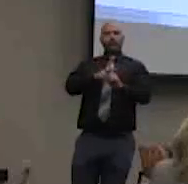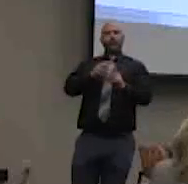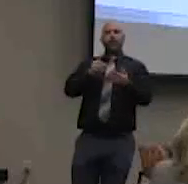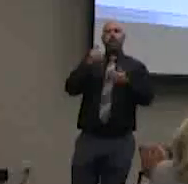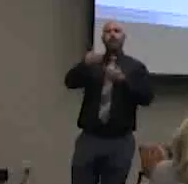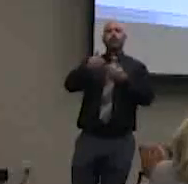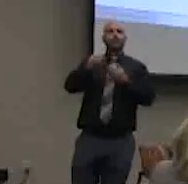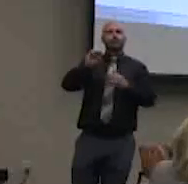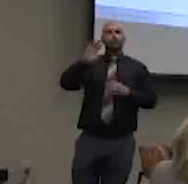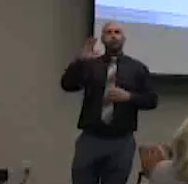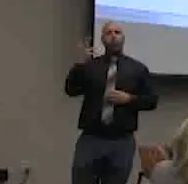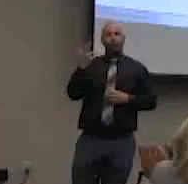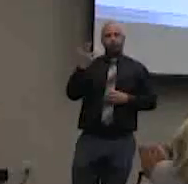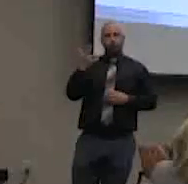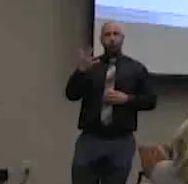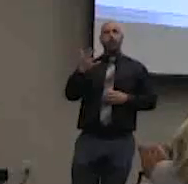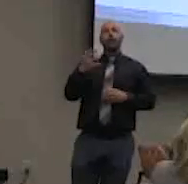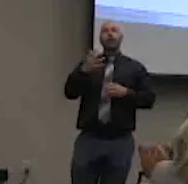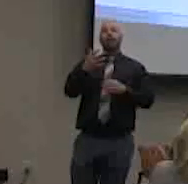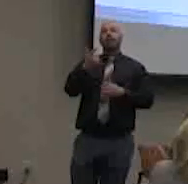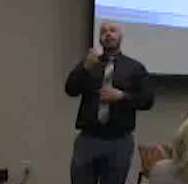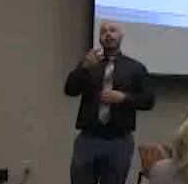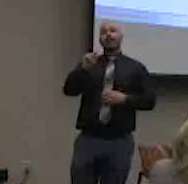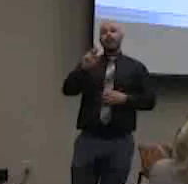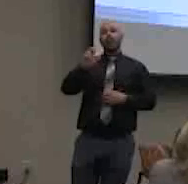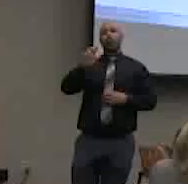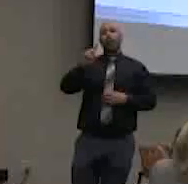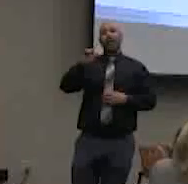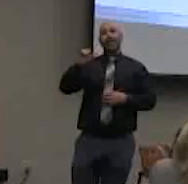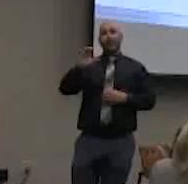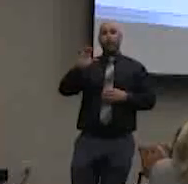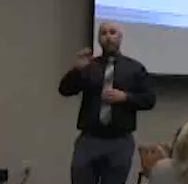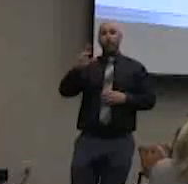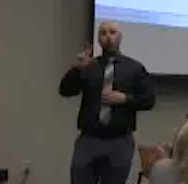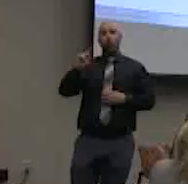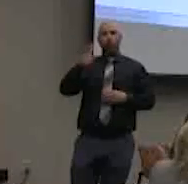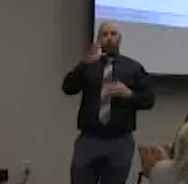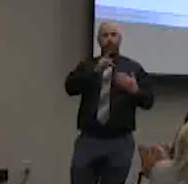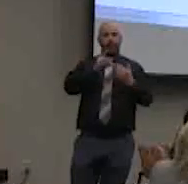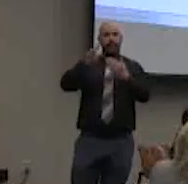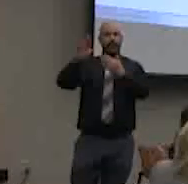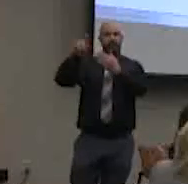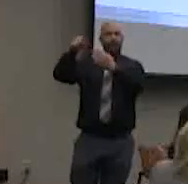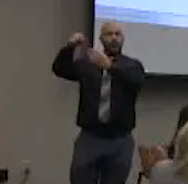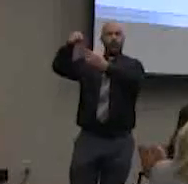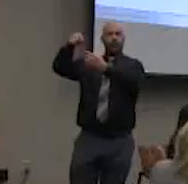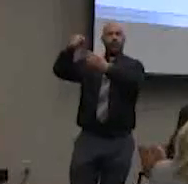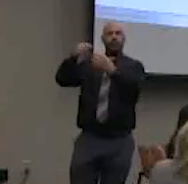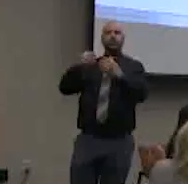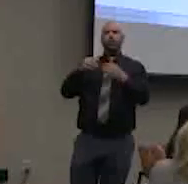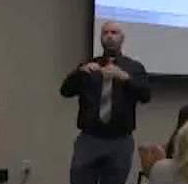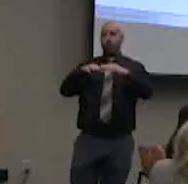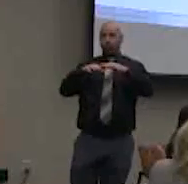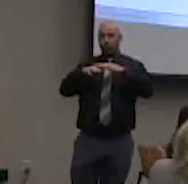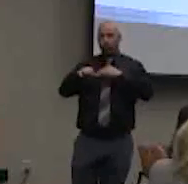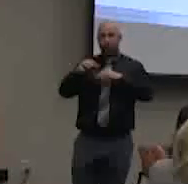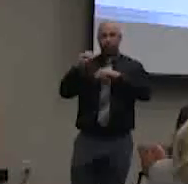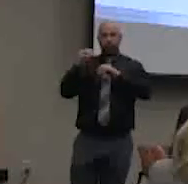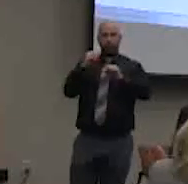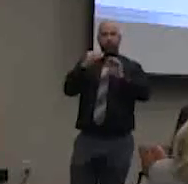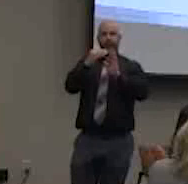Ready cohort is intended to be a lead up to that so that we can walk in with the strongest applications possible for our third wave of